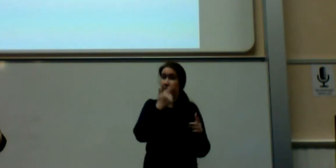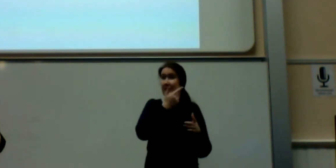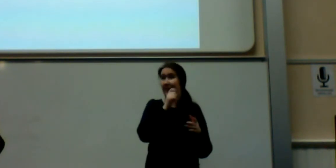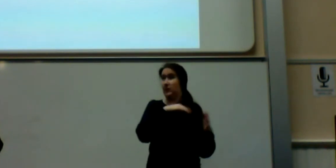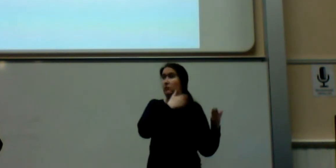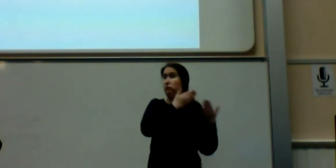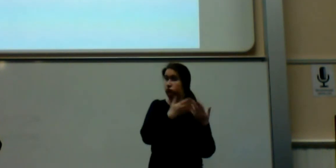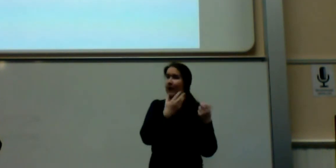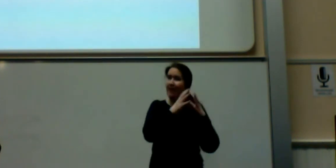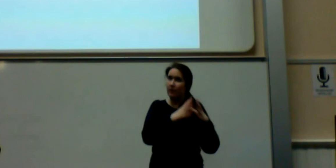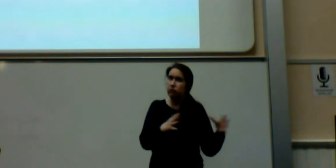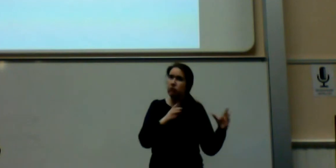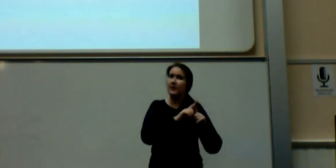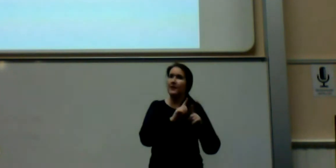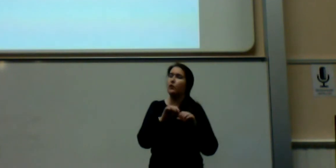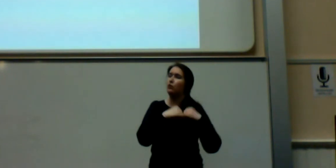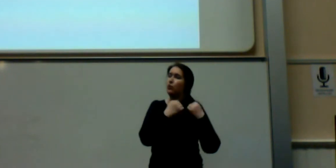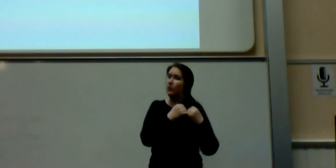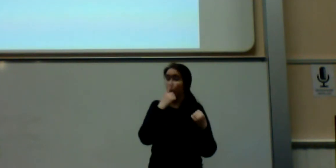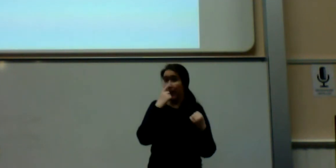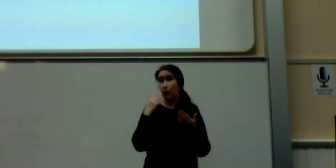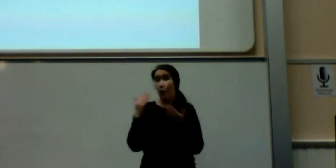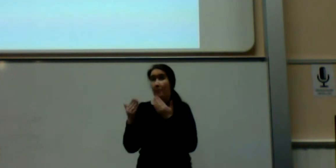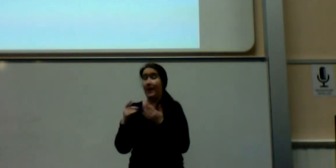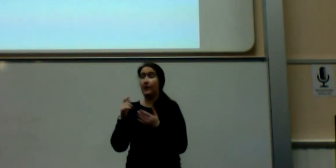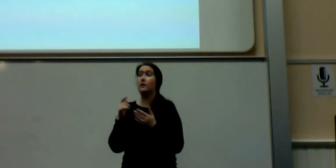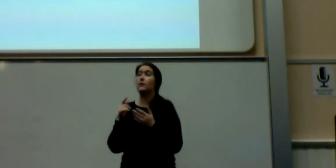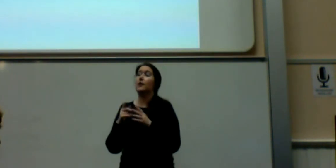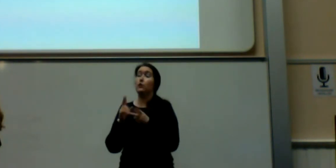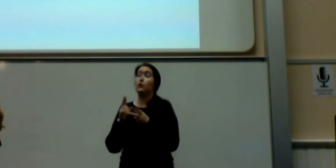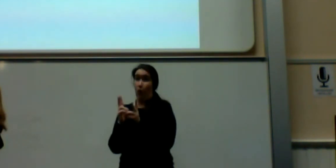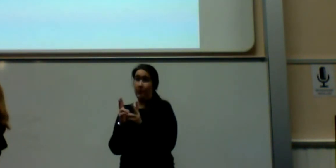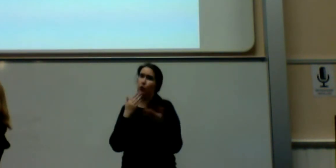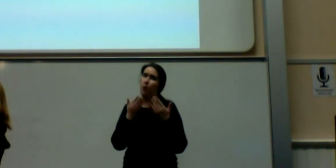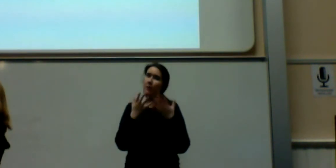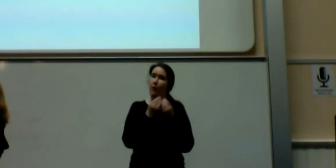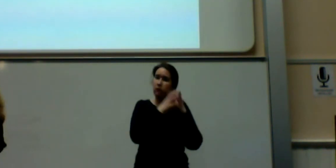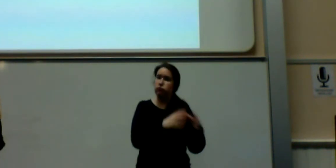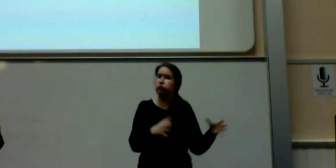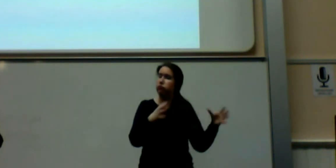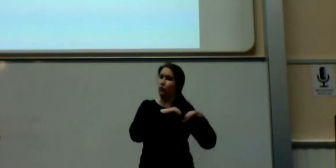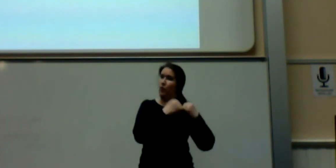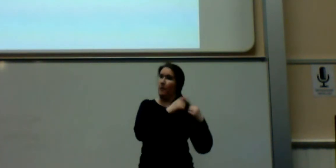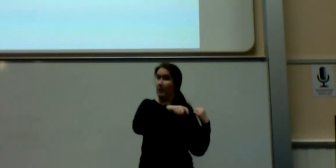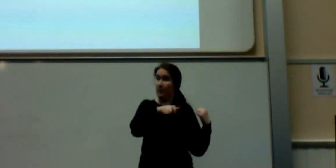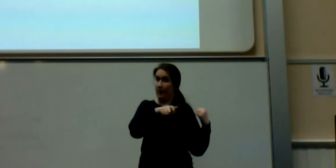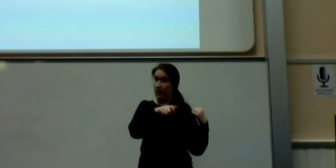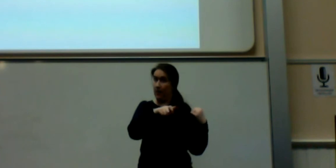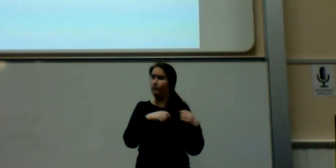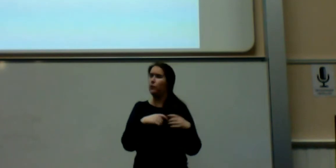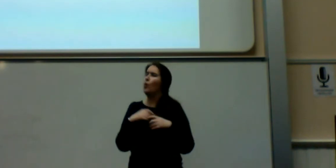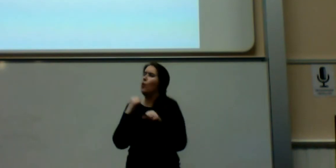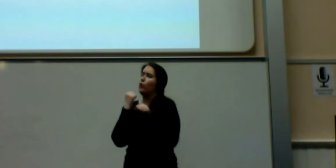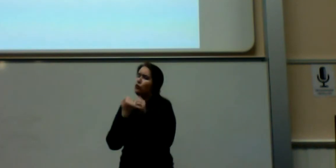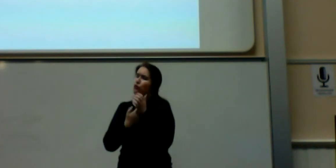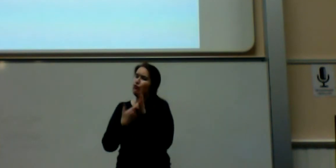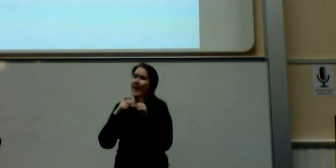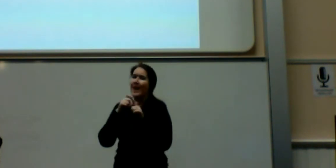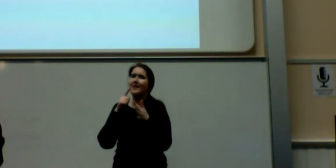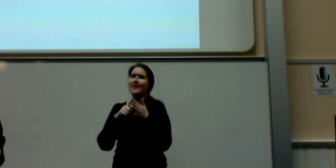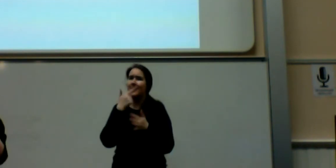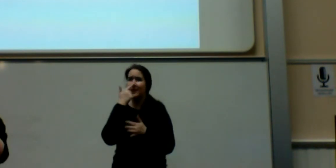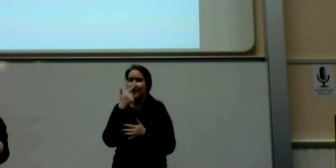the normative database that they have. All right. So grades 7 through 9 is sort of